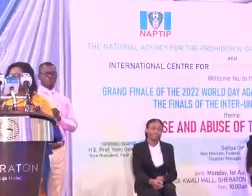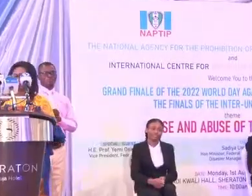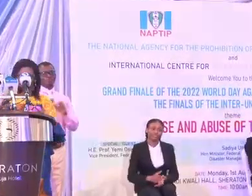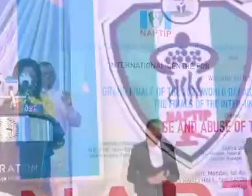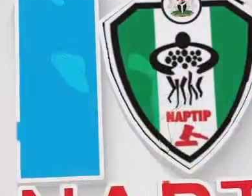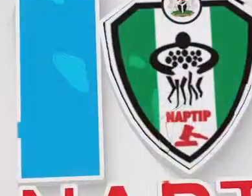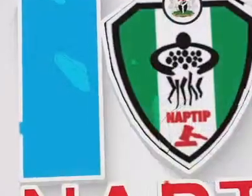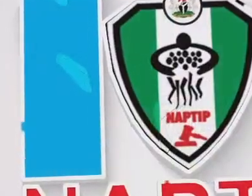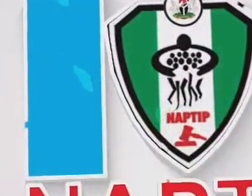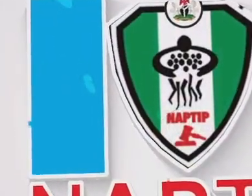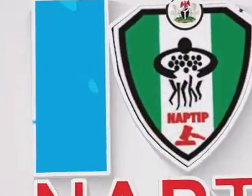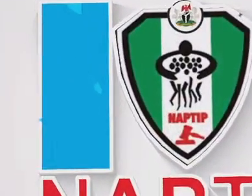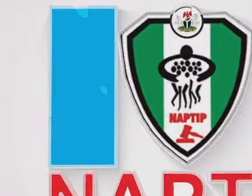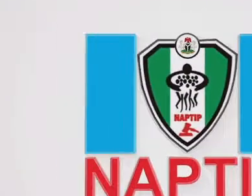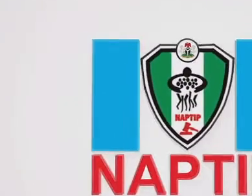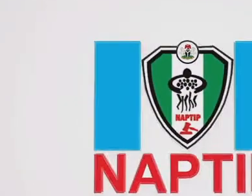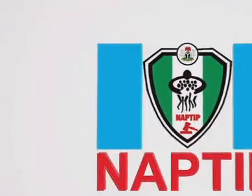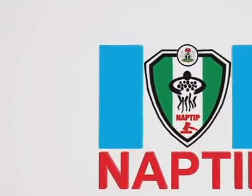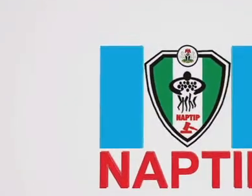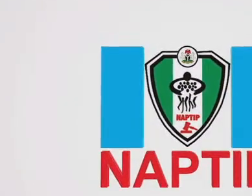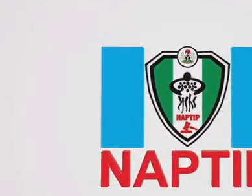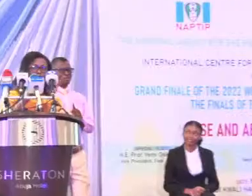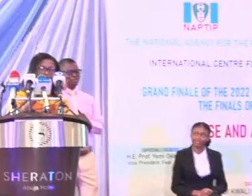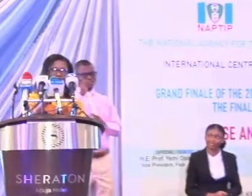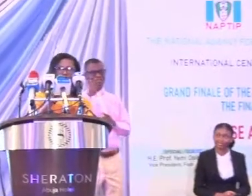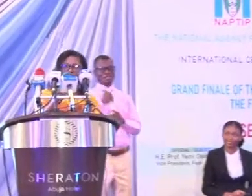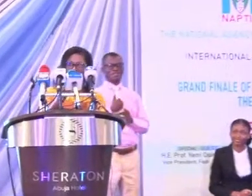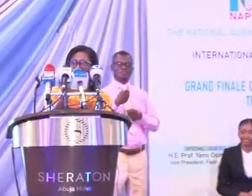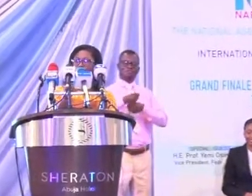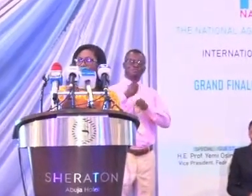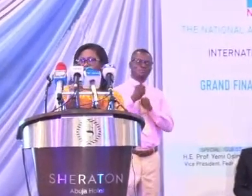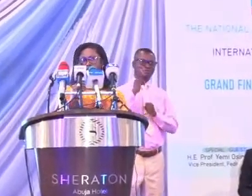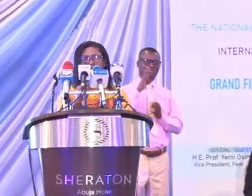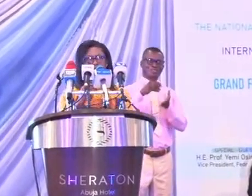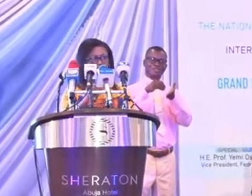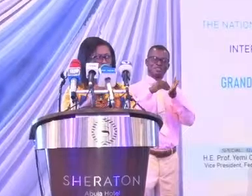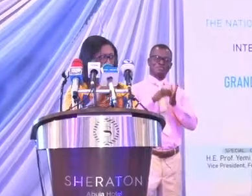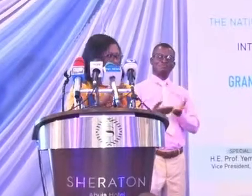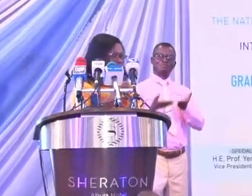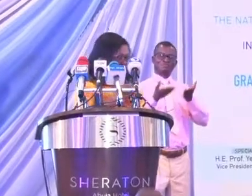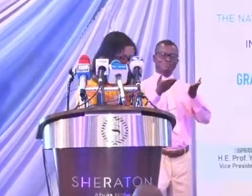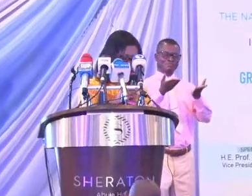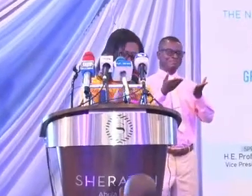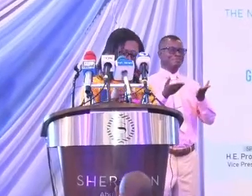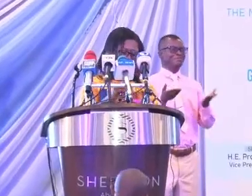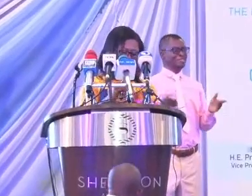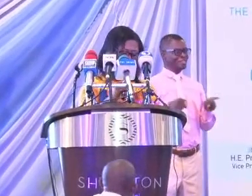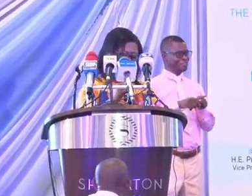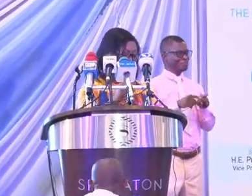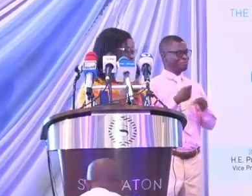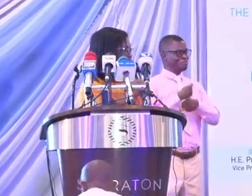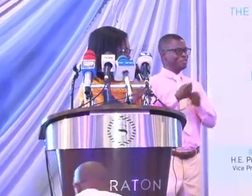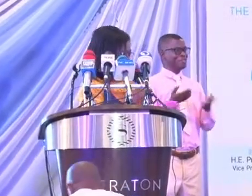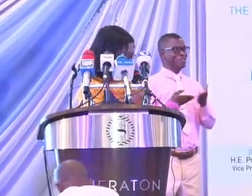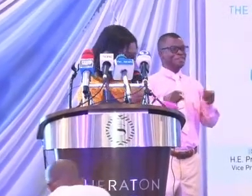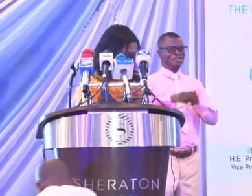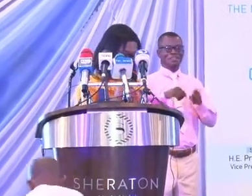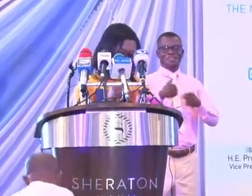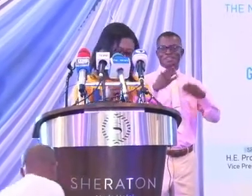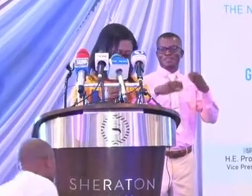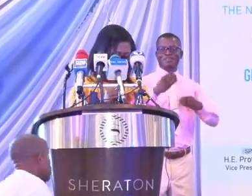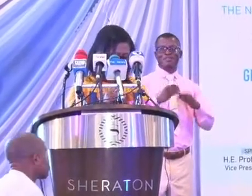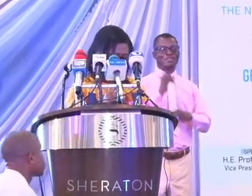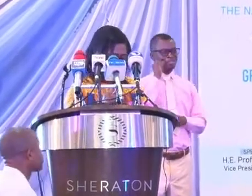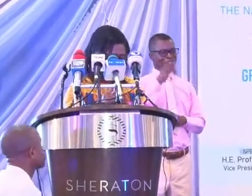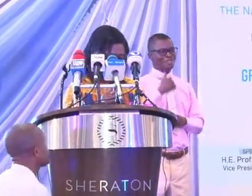Okay. She has made this place look like a court. Okay, she has rested her